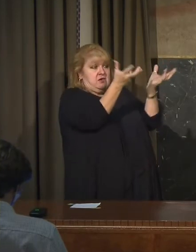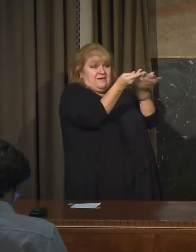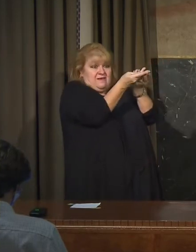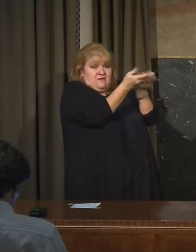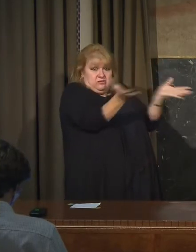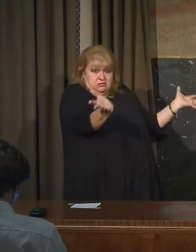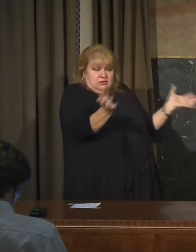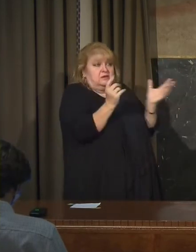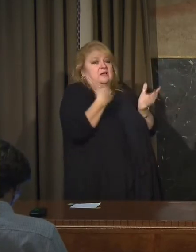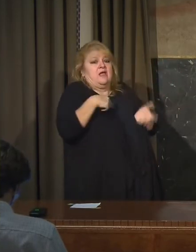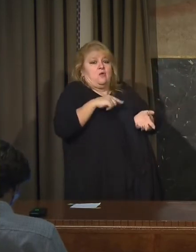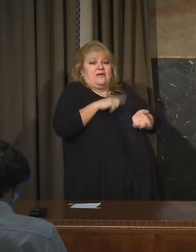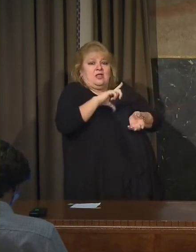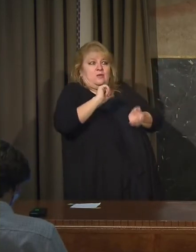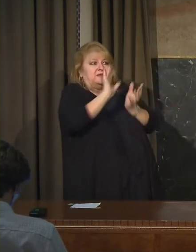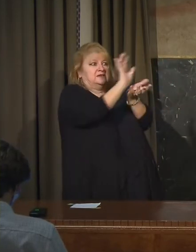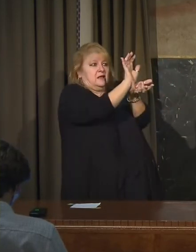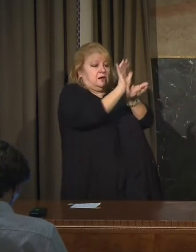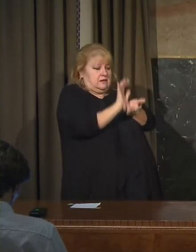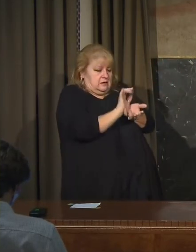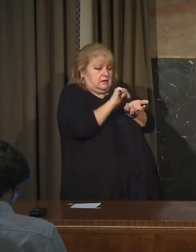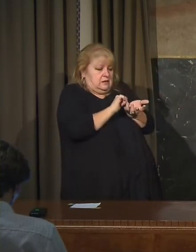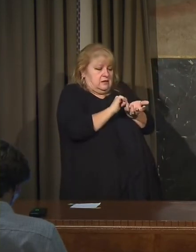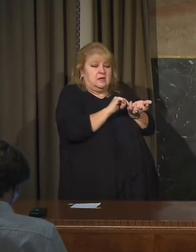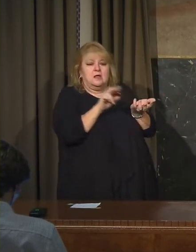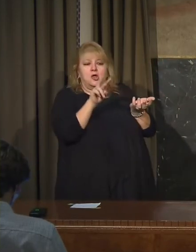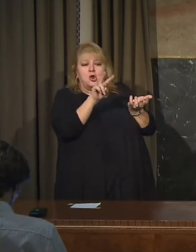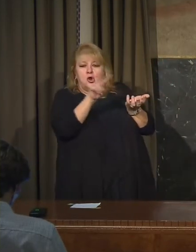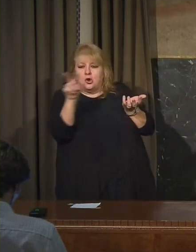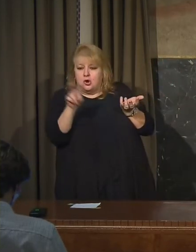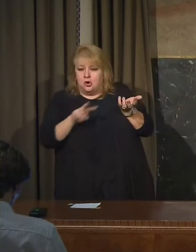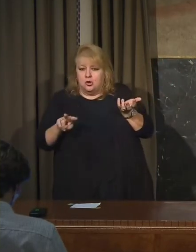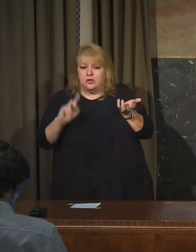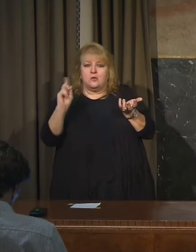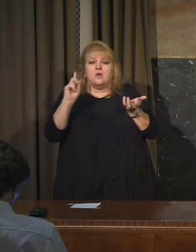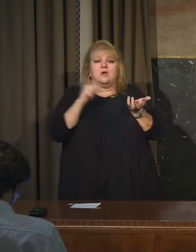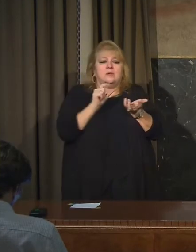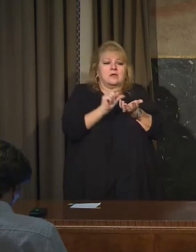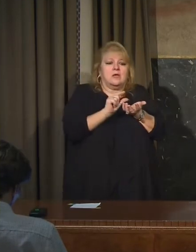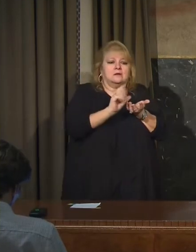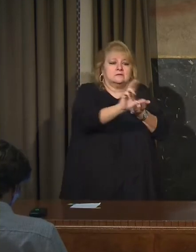with them, and we're administering those vaccines.